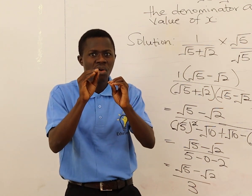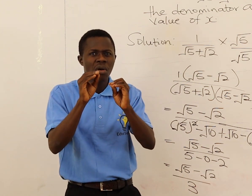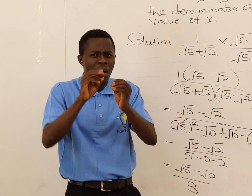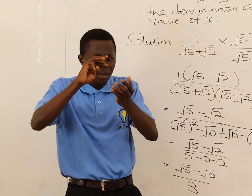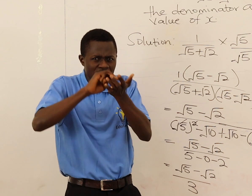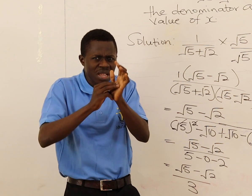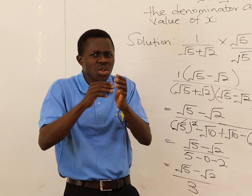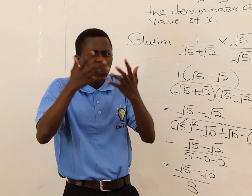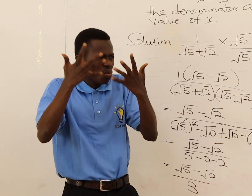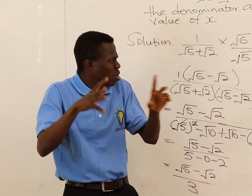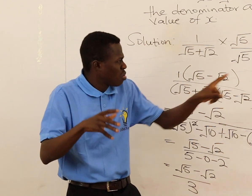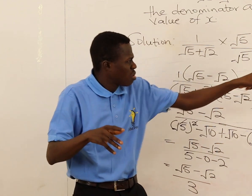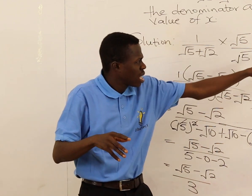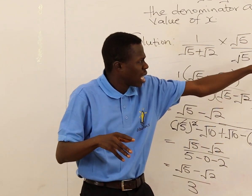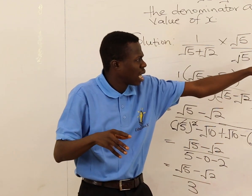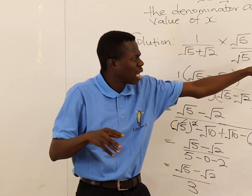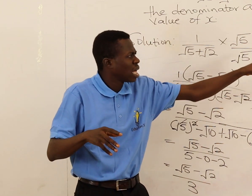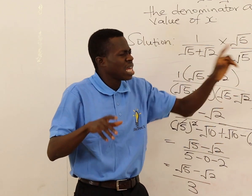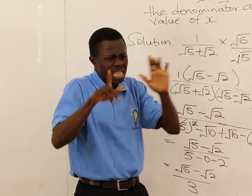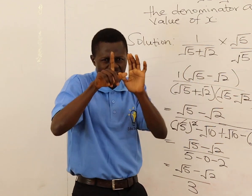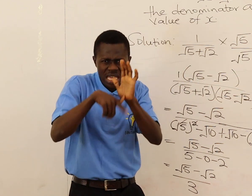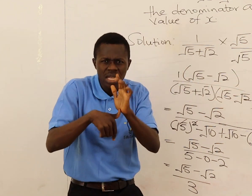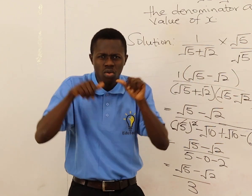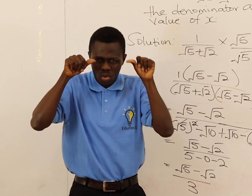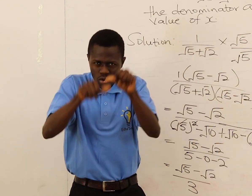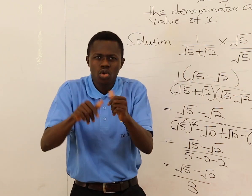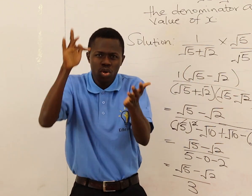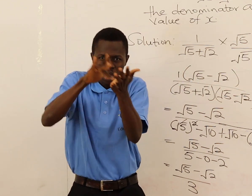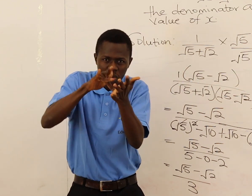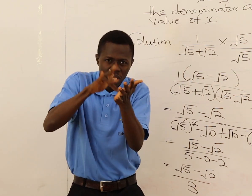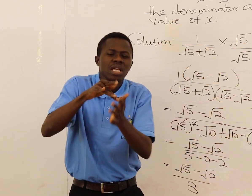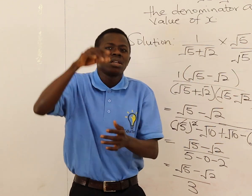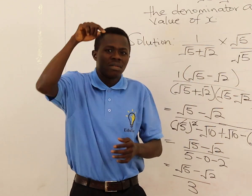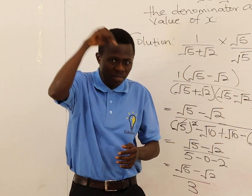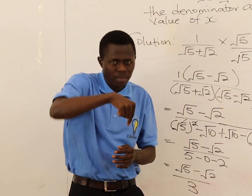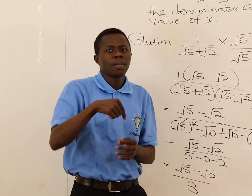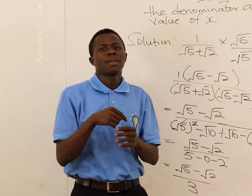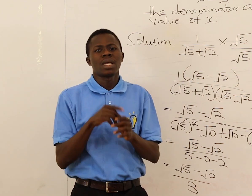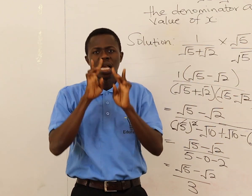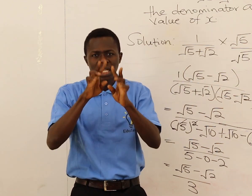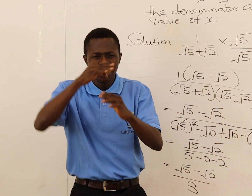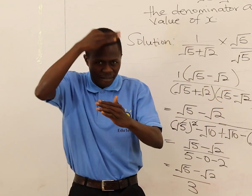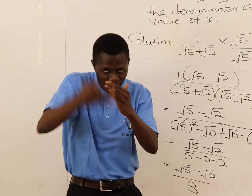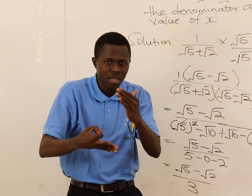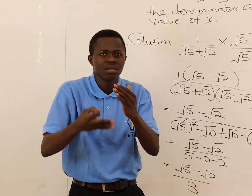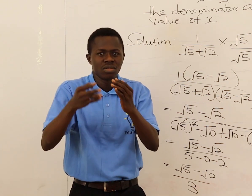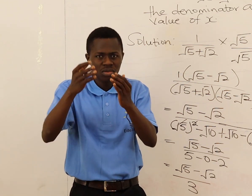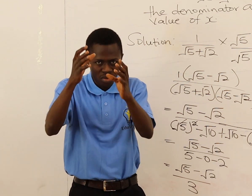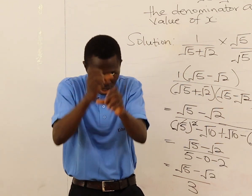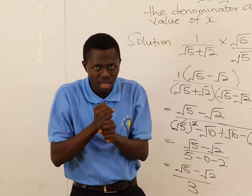then it requires you to go ahead, find the final answer, punch on your calculator, and then that will be the value of x.